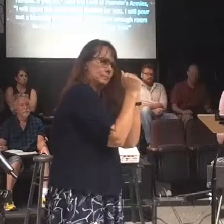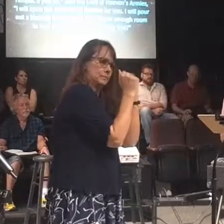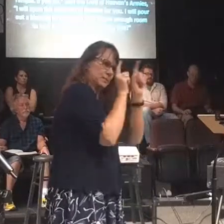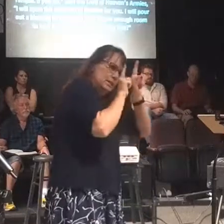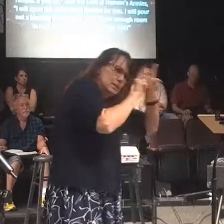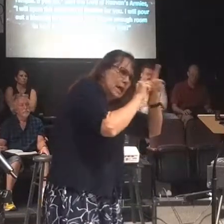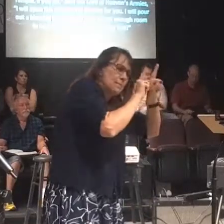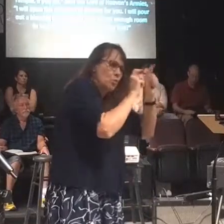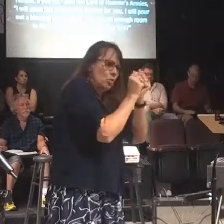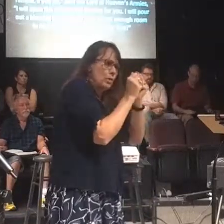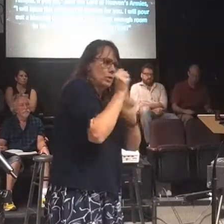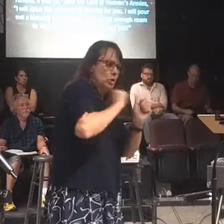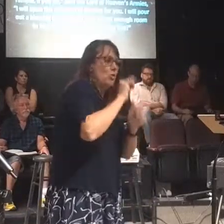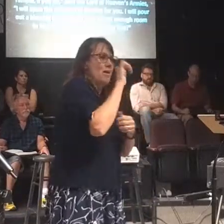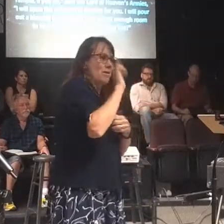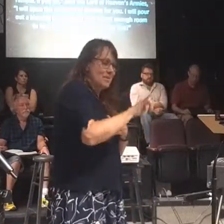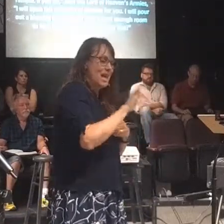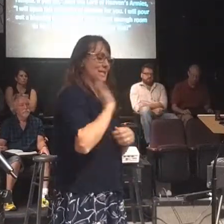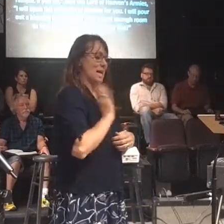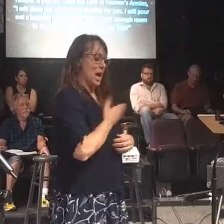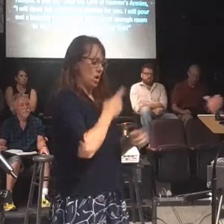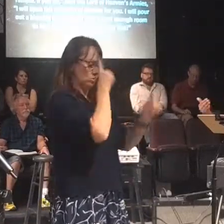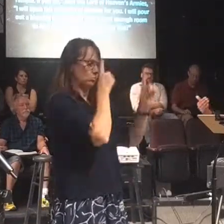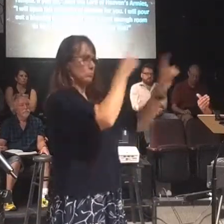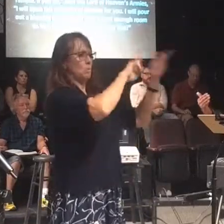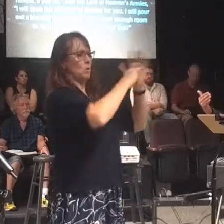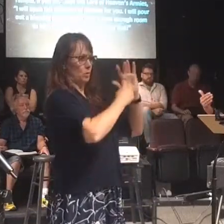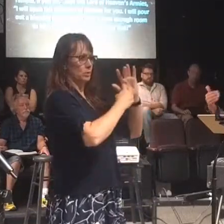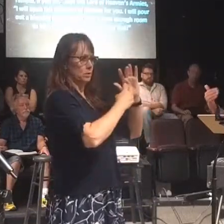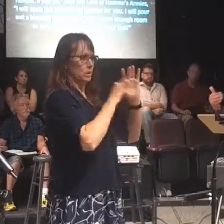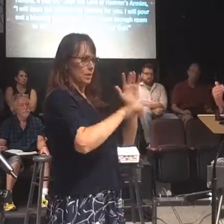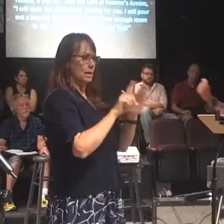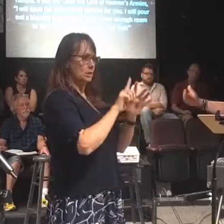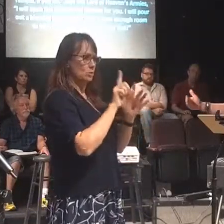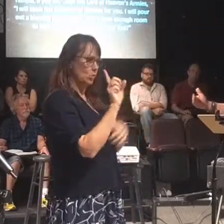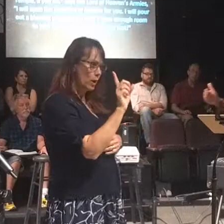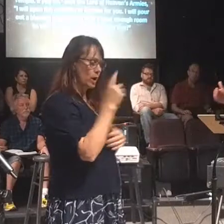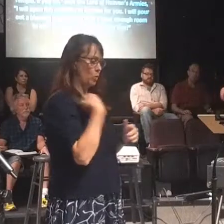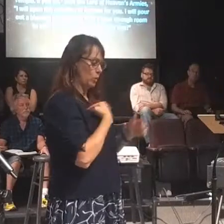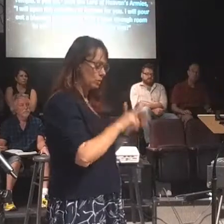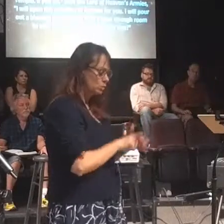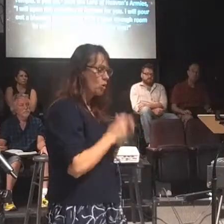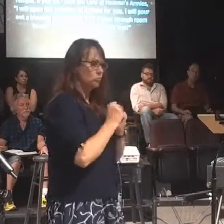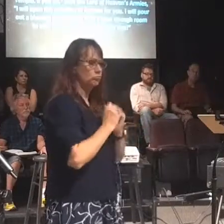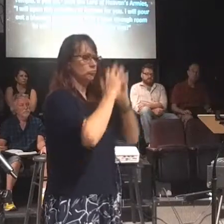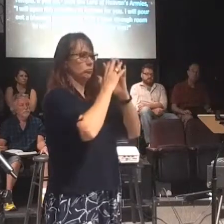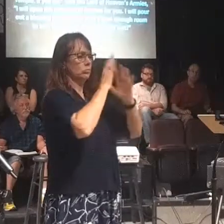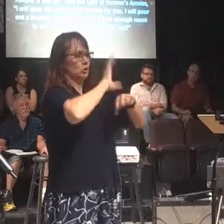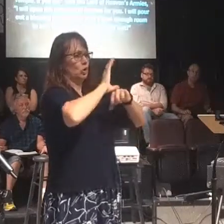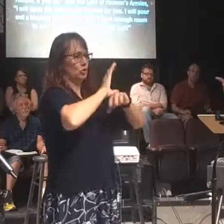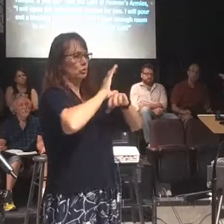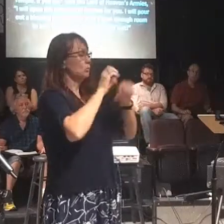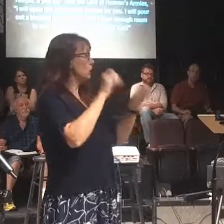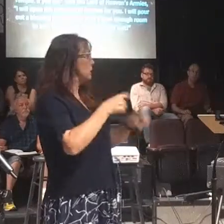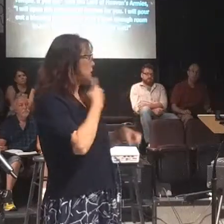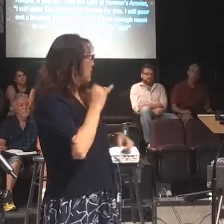That was the DNA. That's what we started, and that's what we want to keep it at. And I think you can say that about, there are people in this room